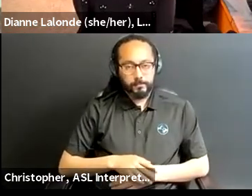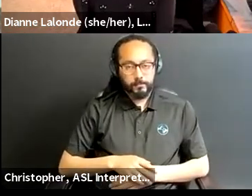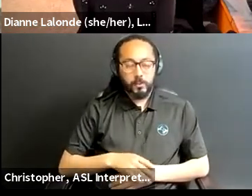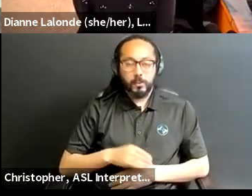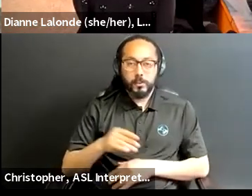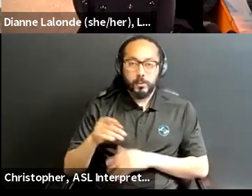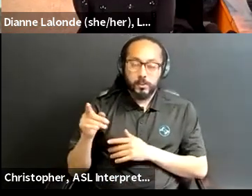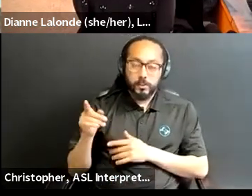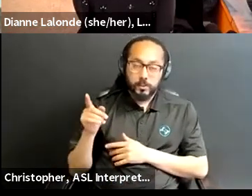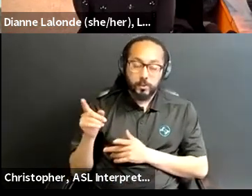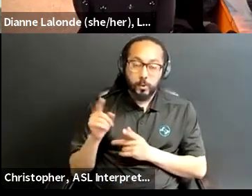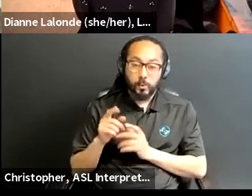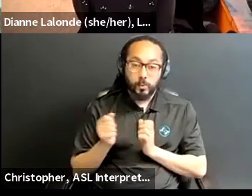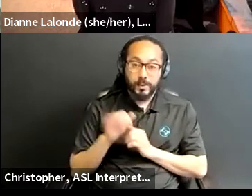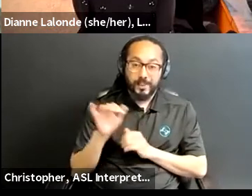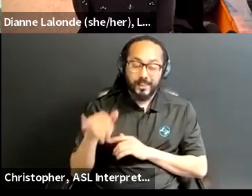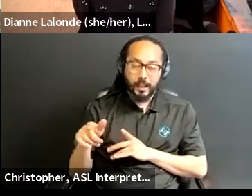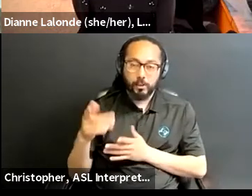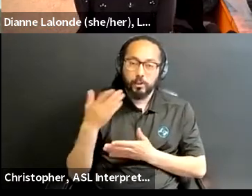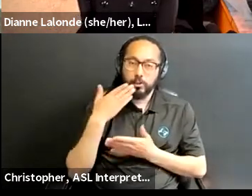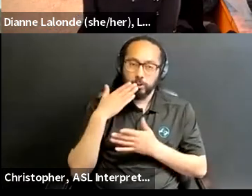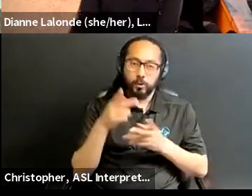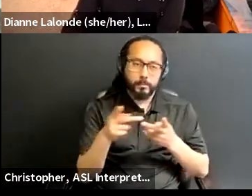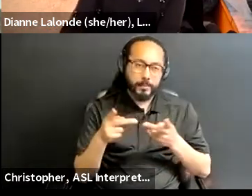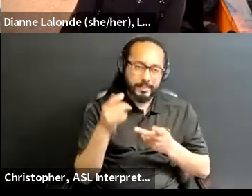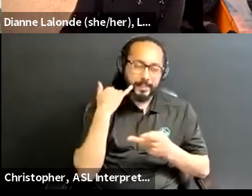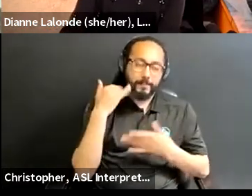faith that they're in a good place.